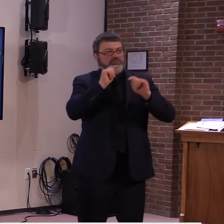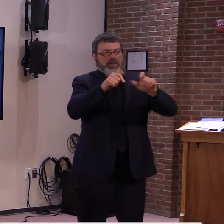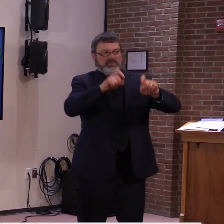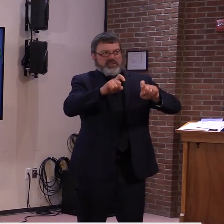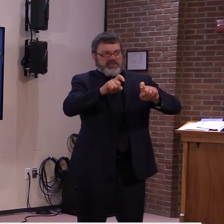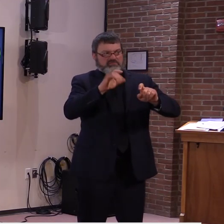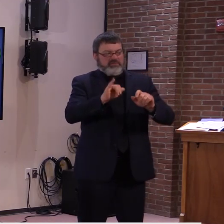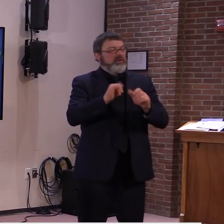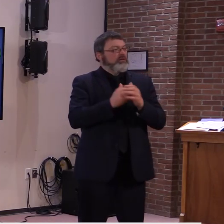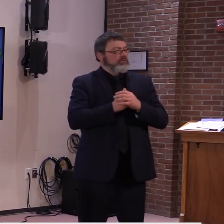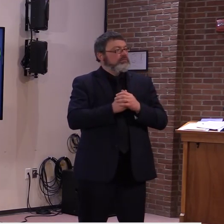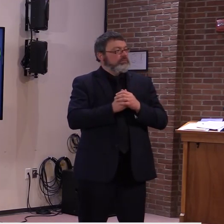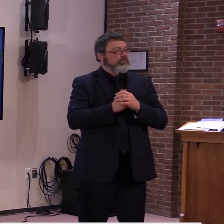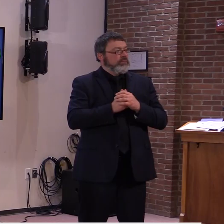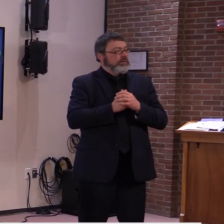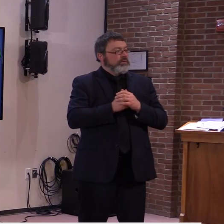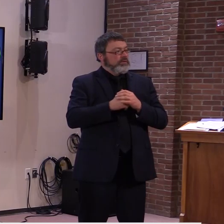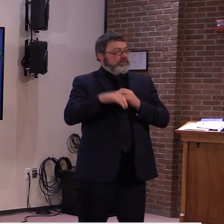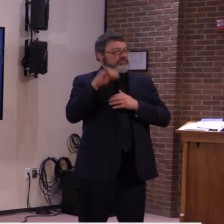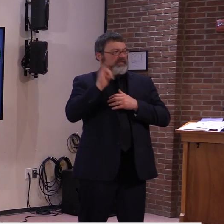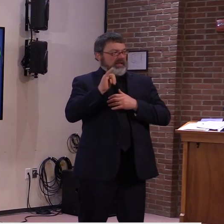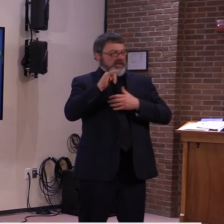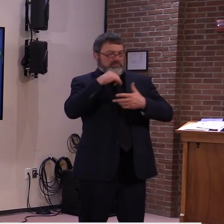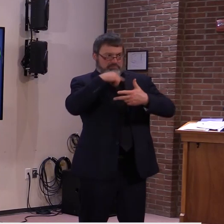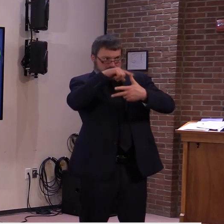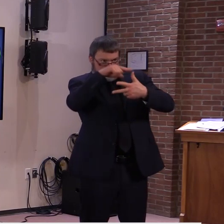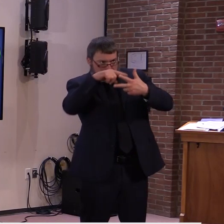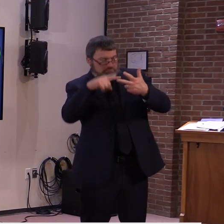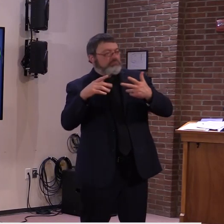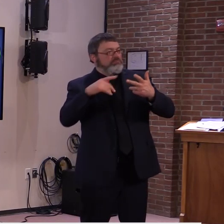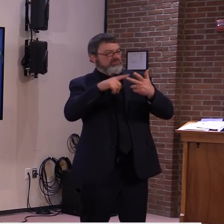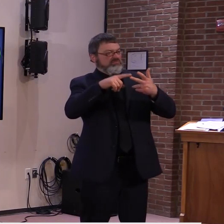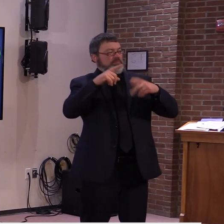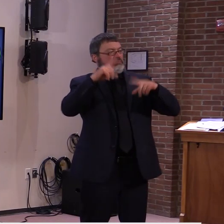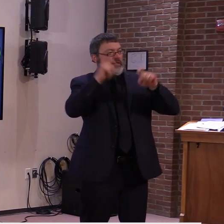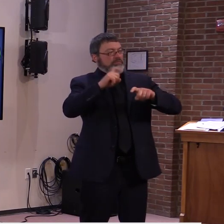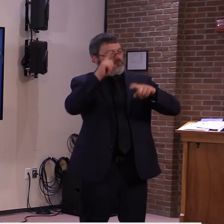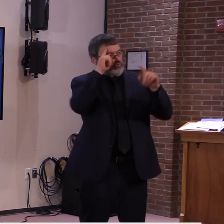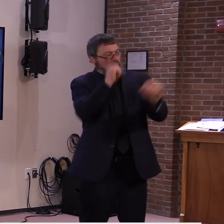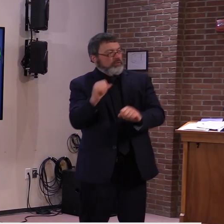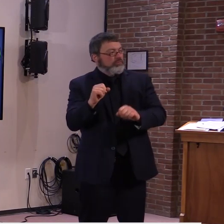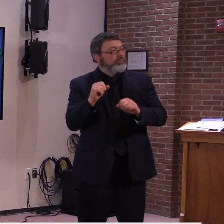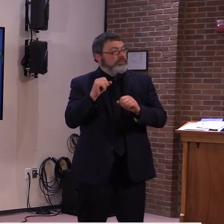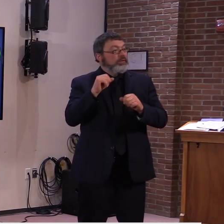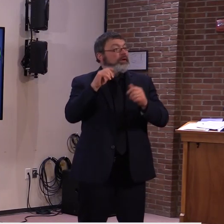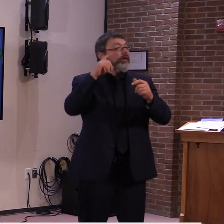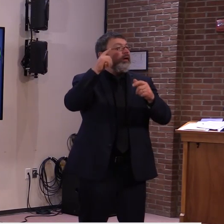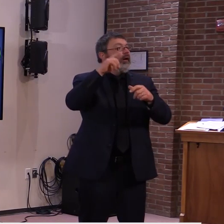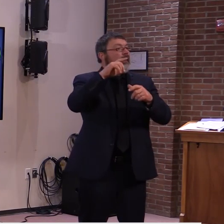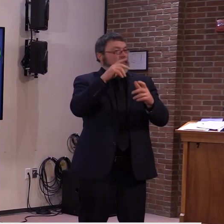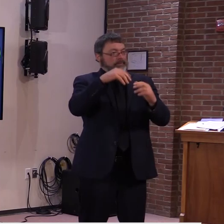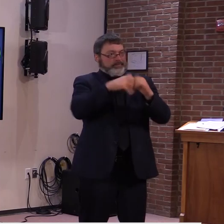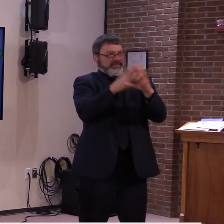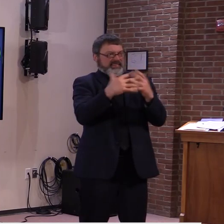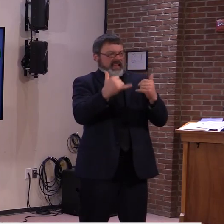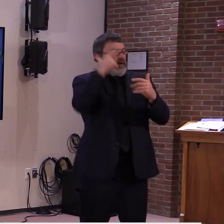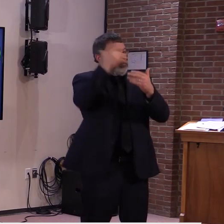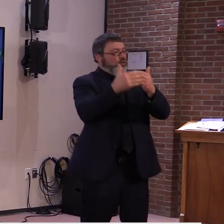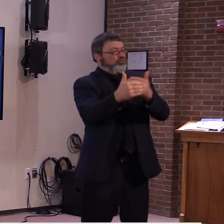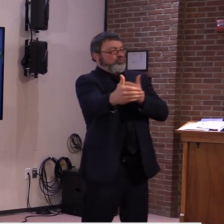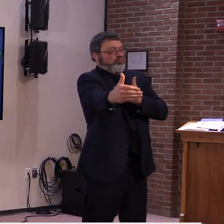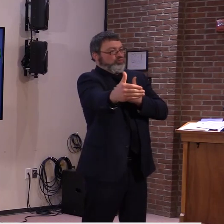testing strategy will be outlined for long-term care facilities. The following goes into effect on Monday. For